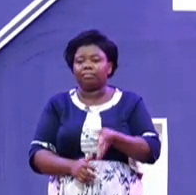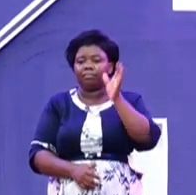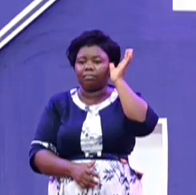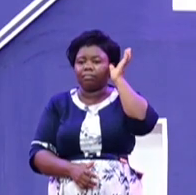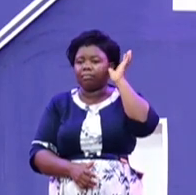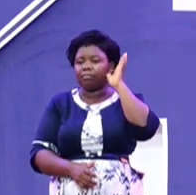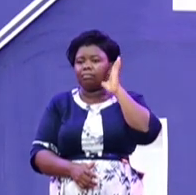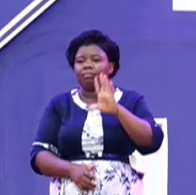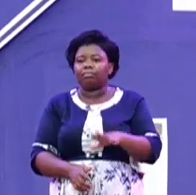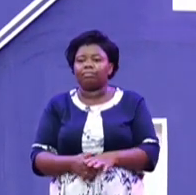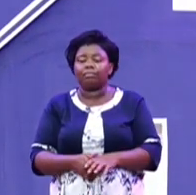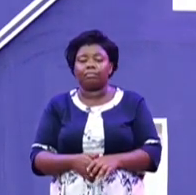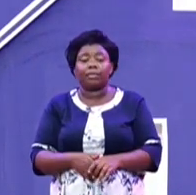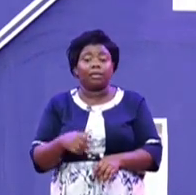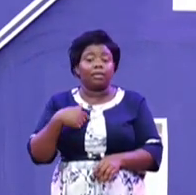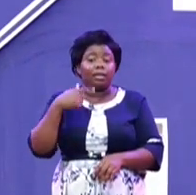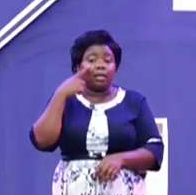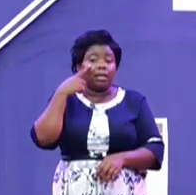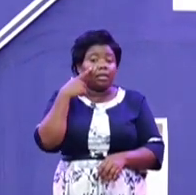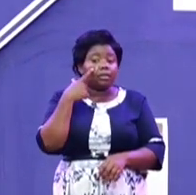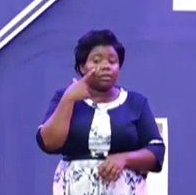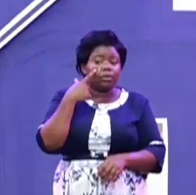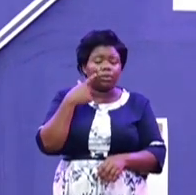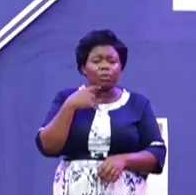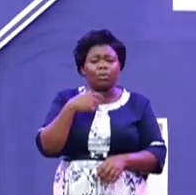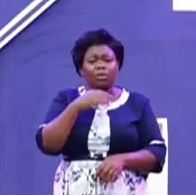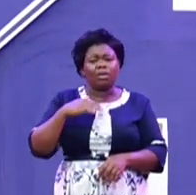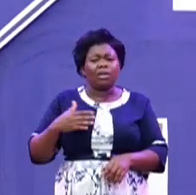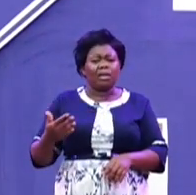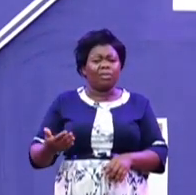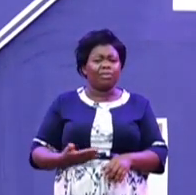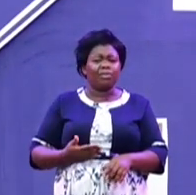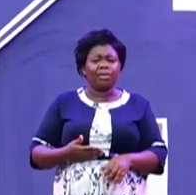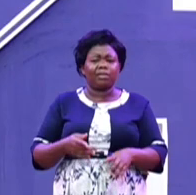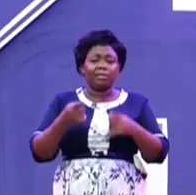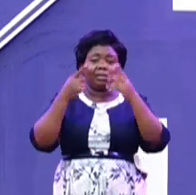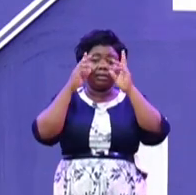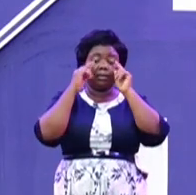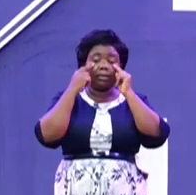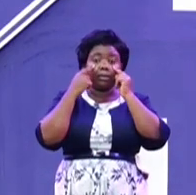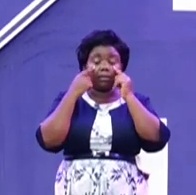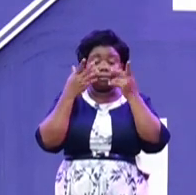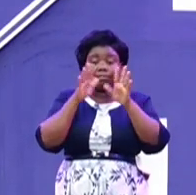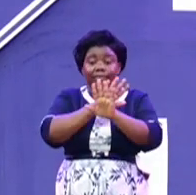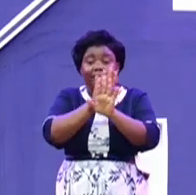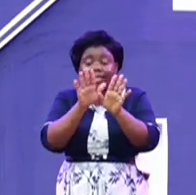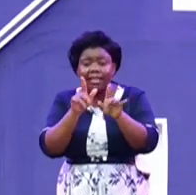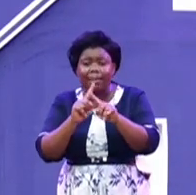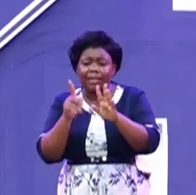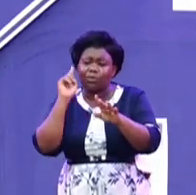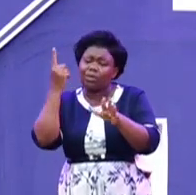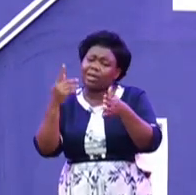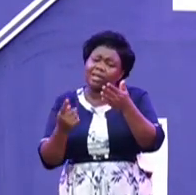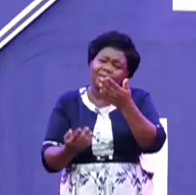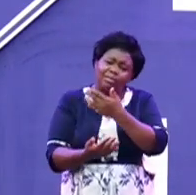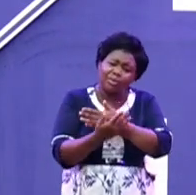a testimony itself. Nalabako kumuchala, eyali alaba obulungi, yakera ncha ekifune kimugwa ku maaso, amaaso ne gaziba. So mu banji.